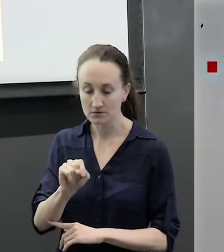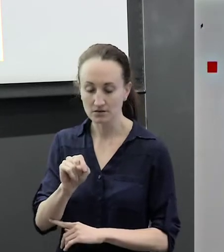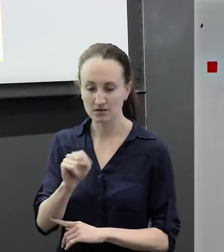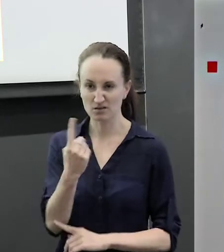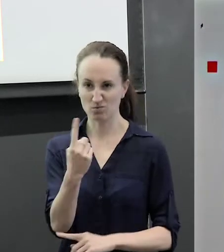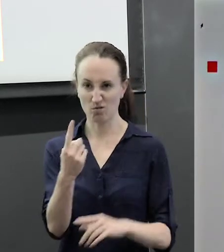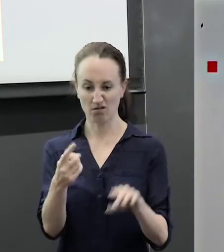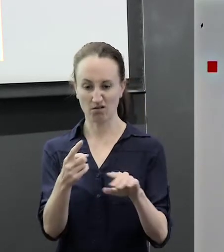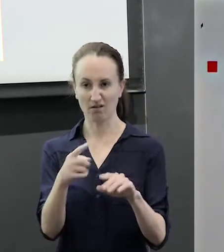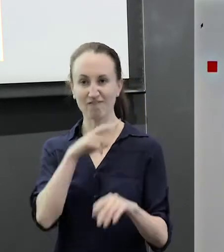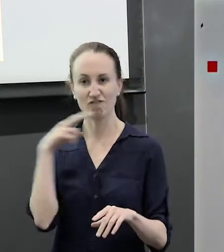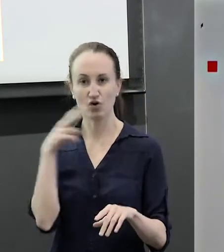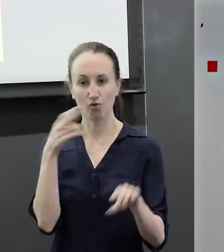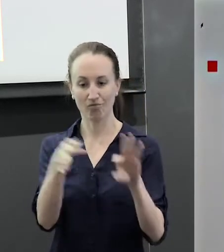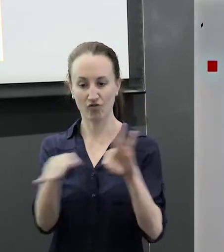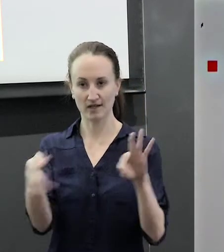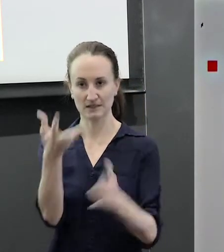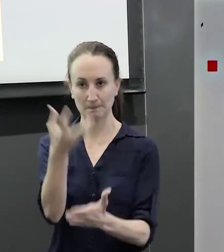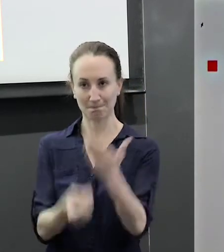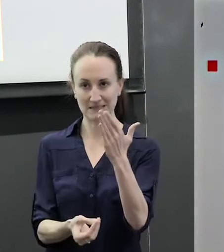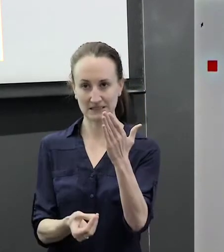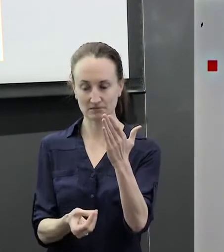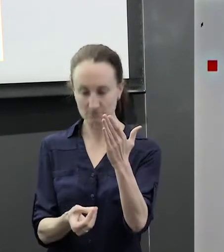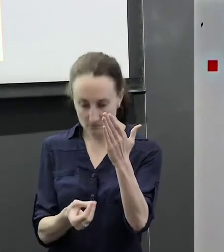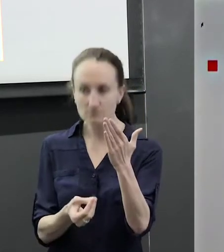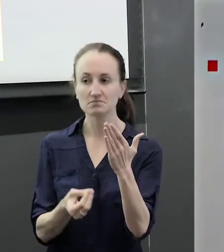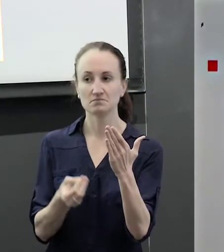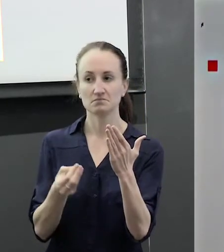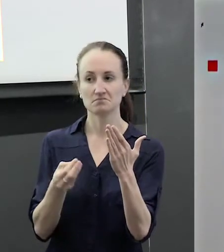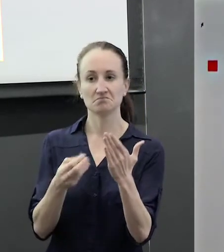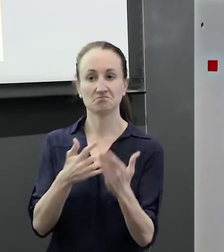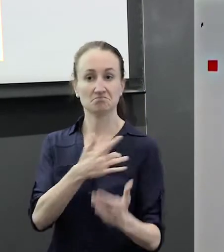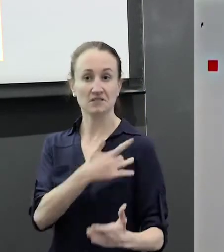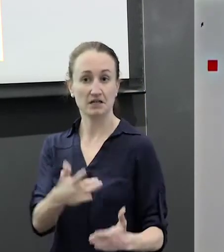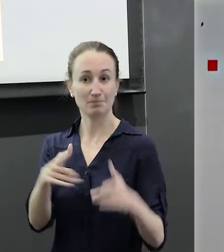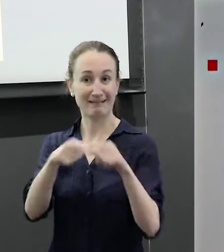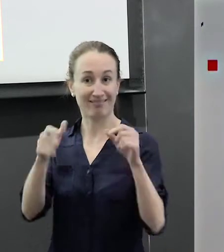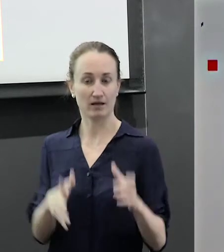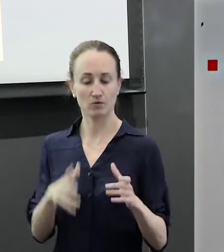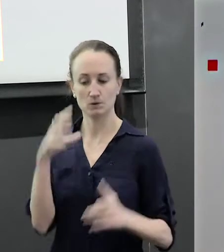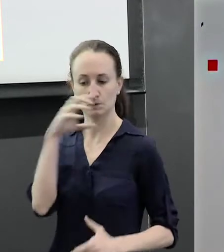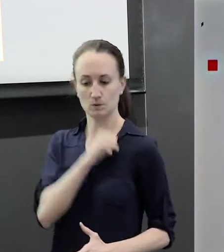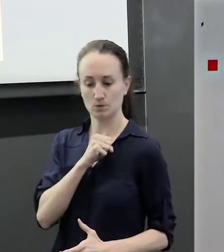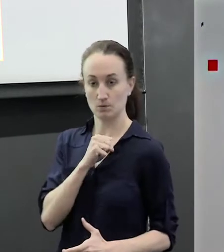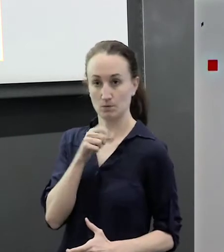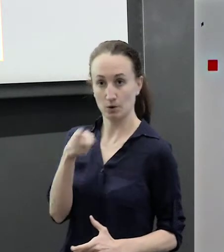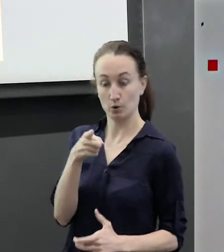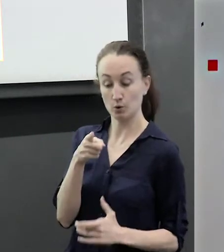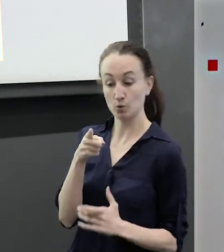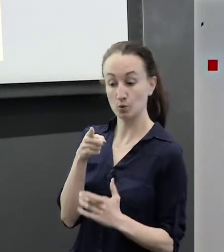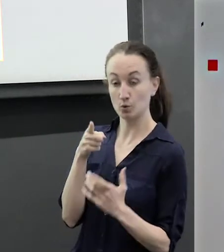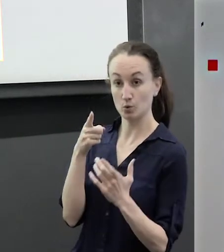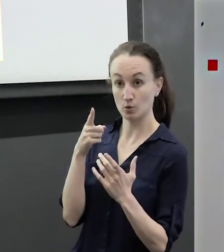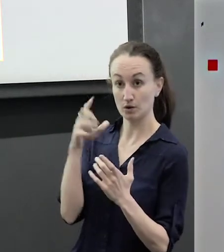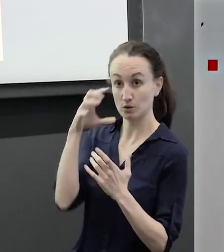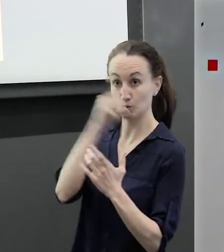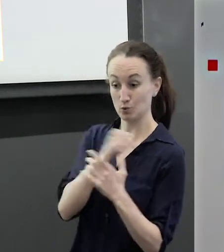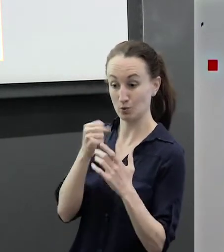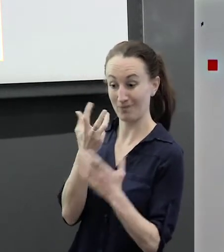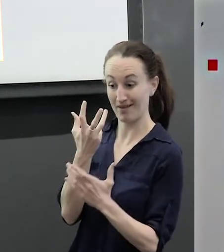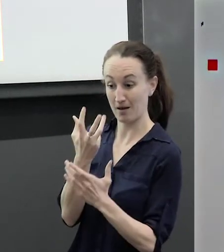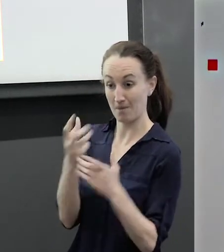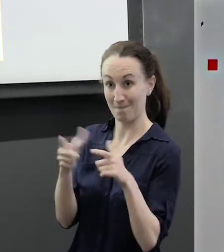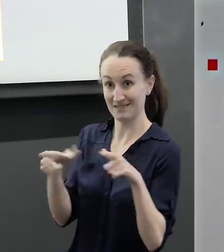verb phrase in this case. And linguists have assumed that in some way you get the missing verb phrase by copying from